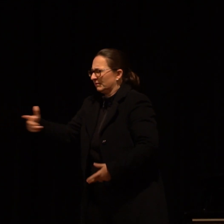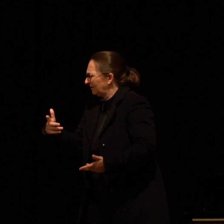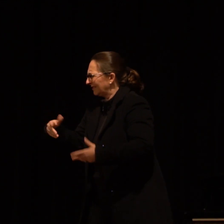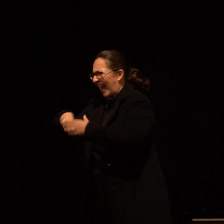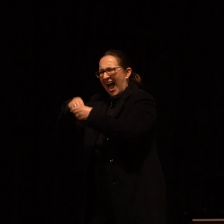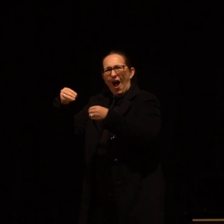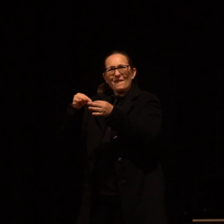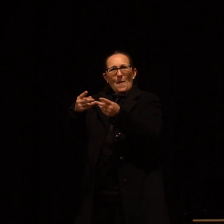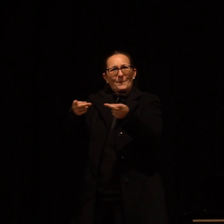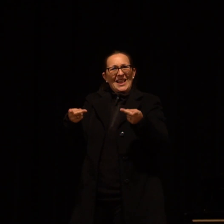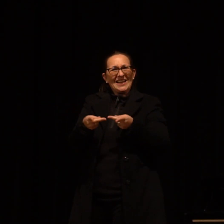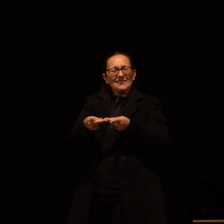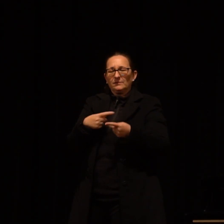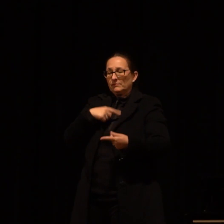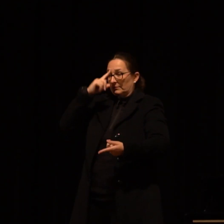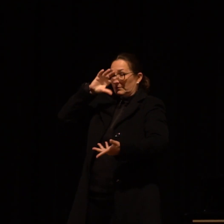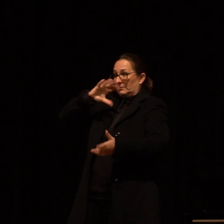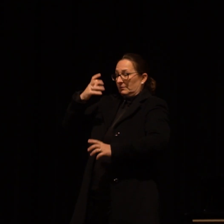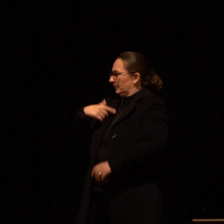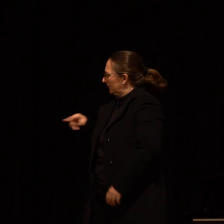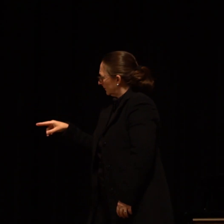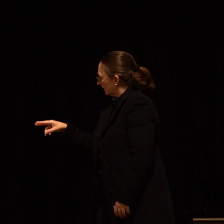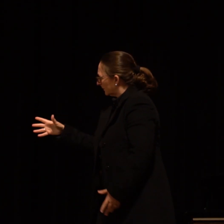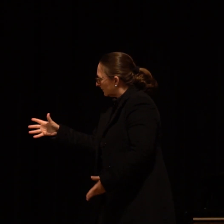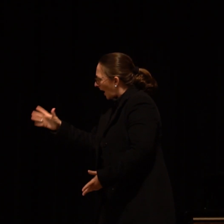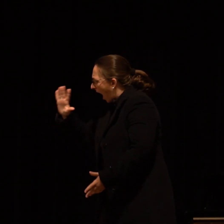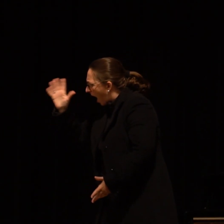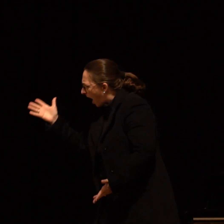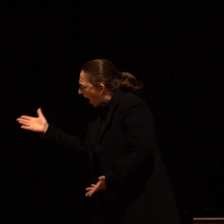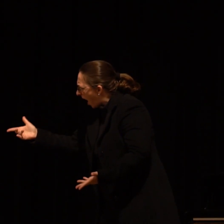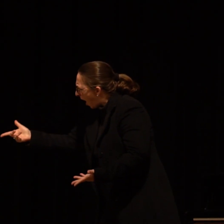different seat. Everything's out of place. I'm so confused.